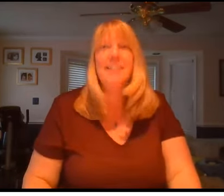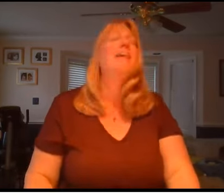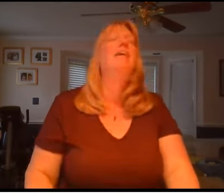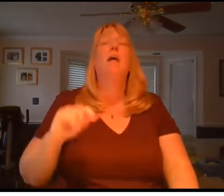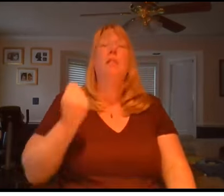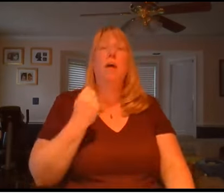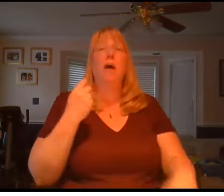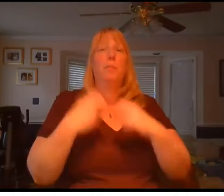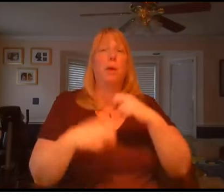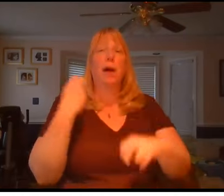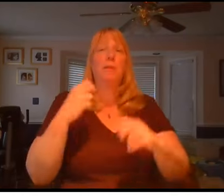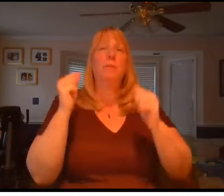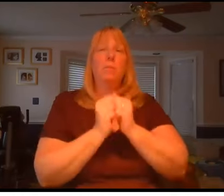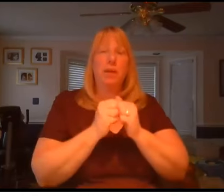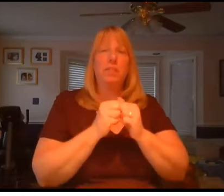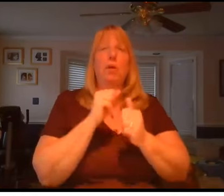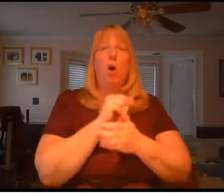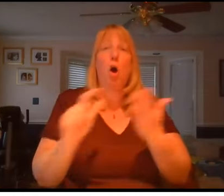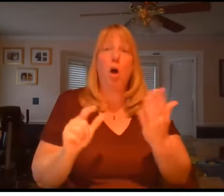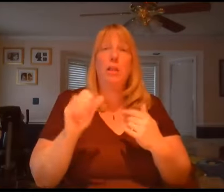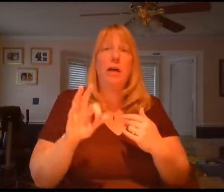years. The problem with